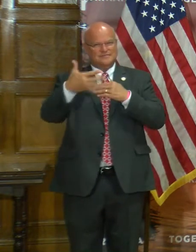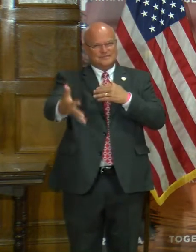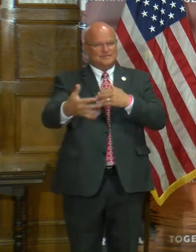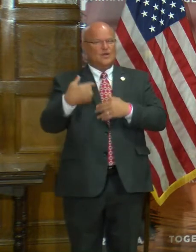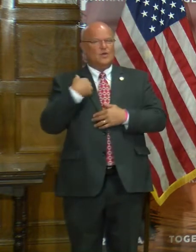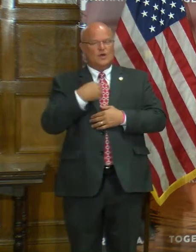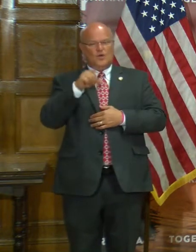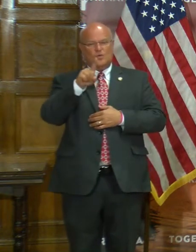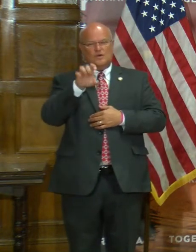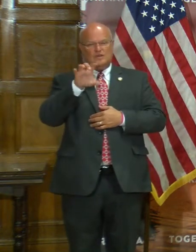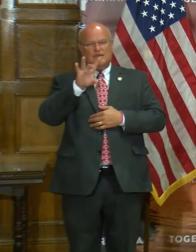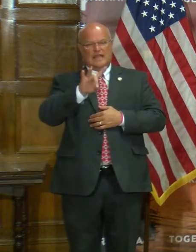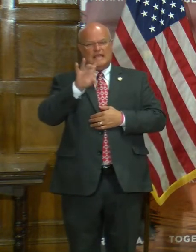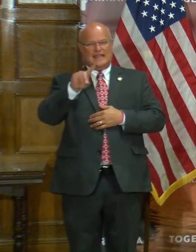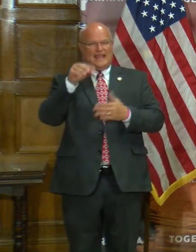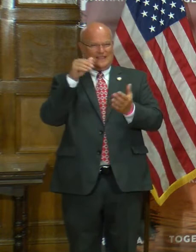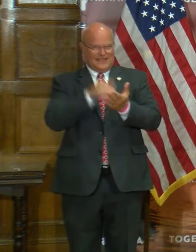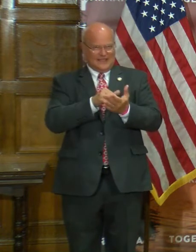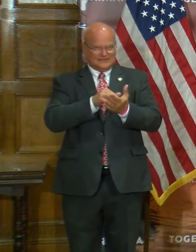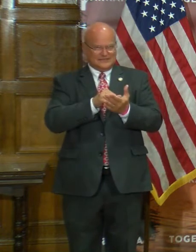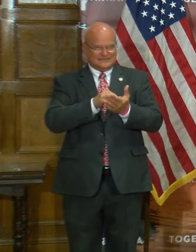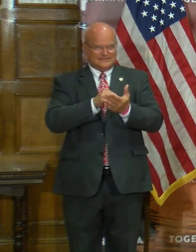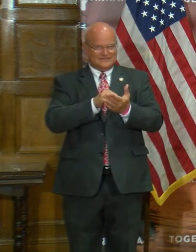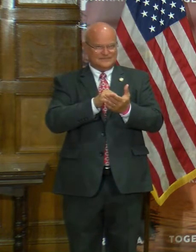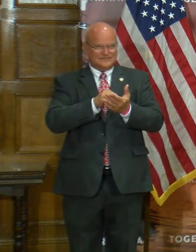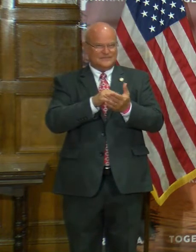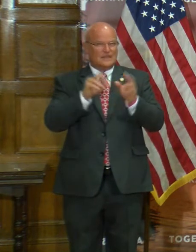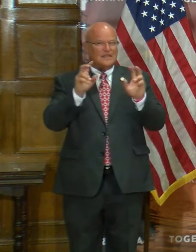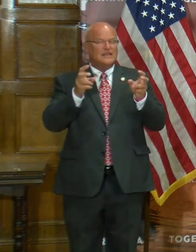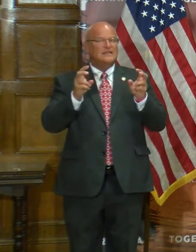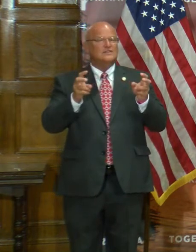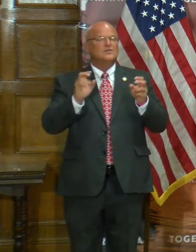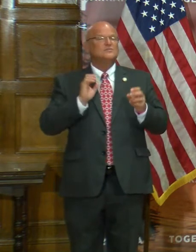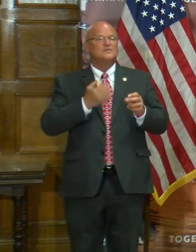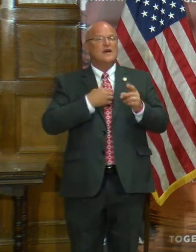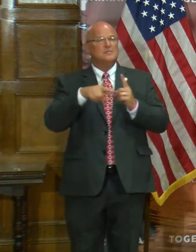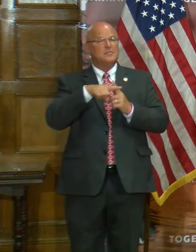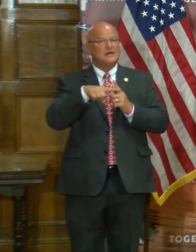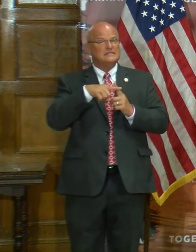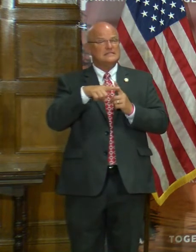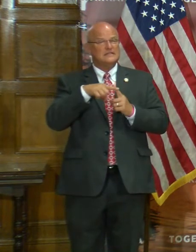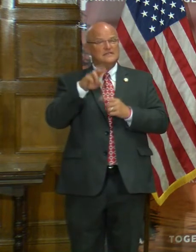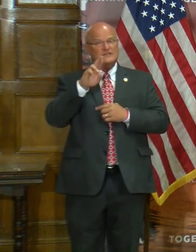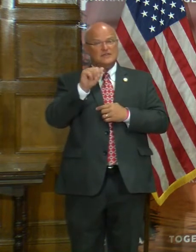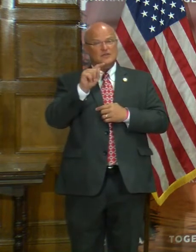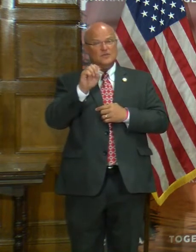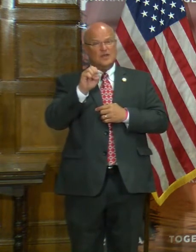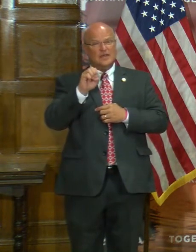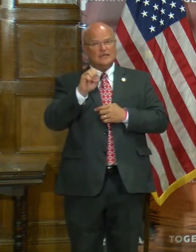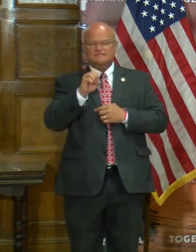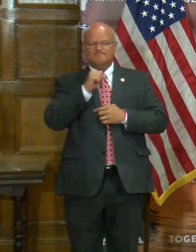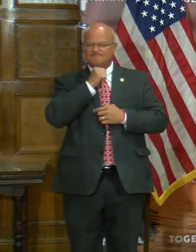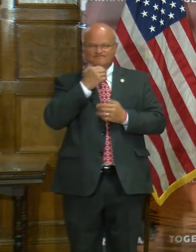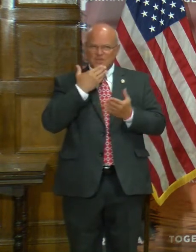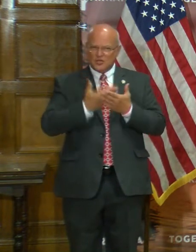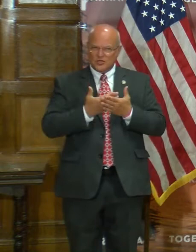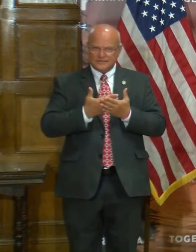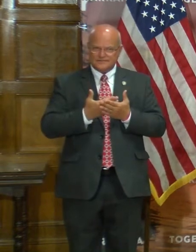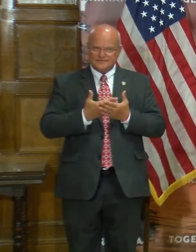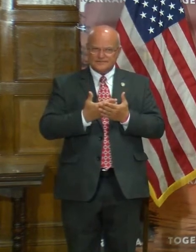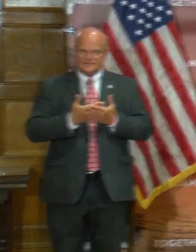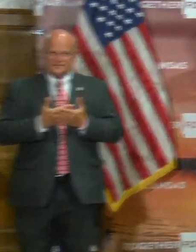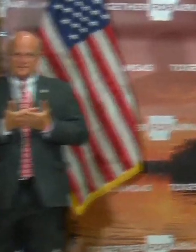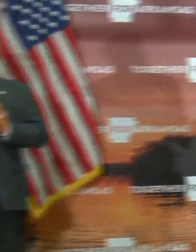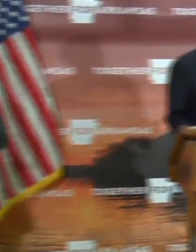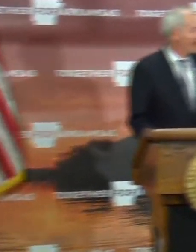at 188,000. In terms of our positivity rate, this is not good, and I